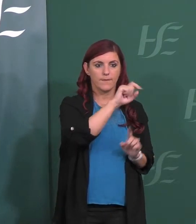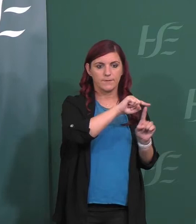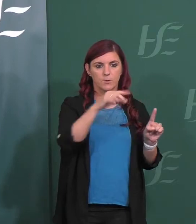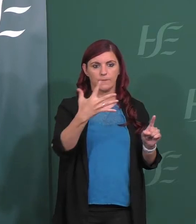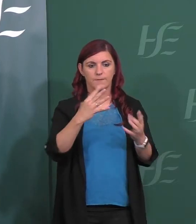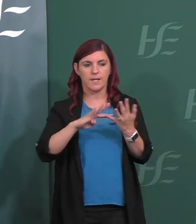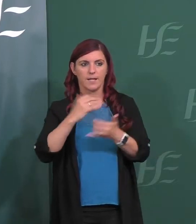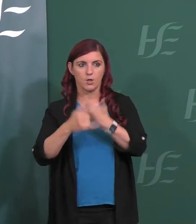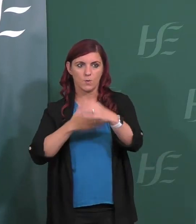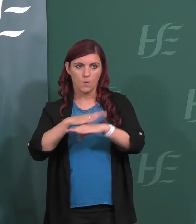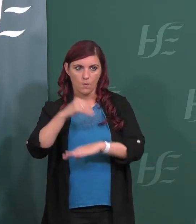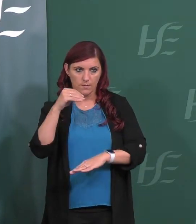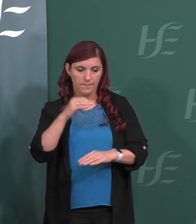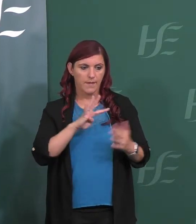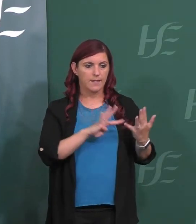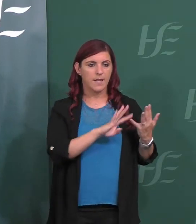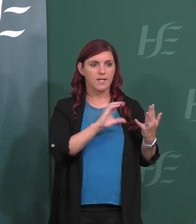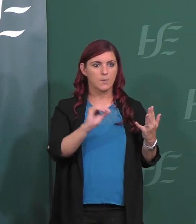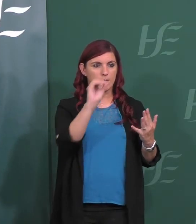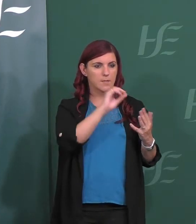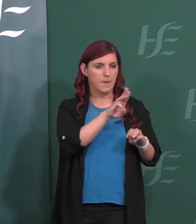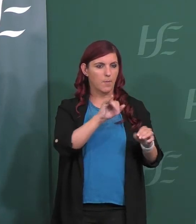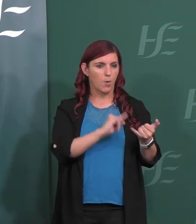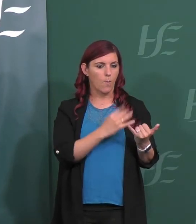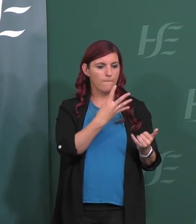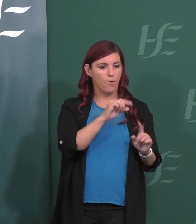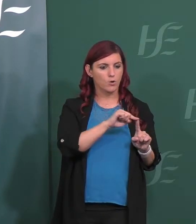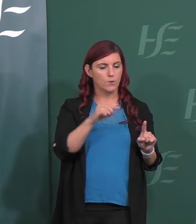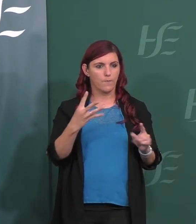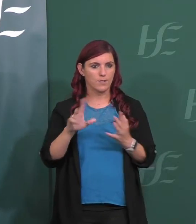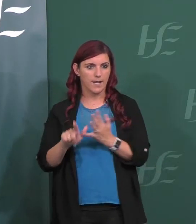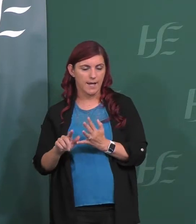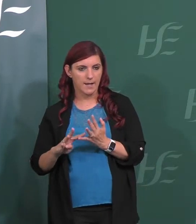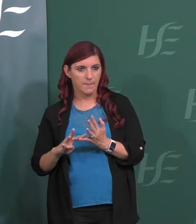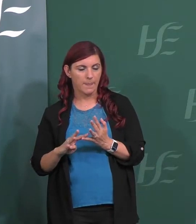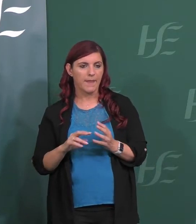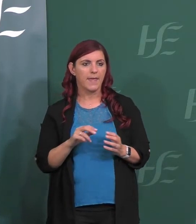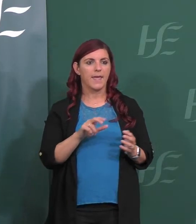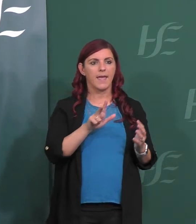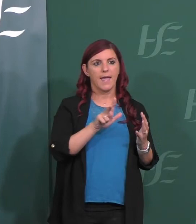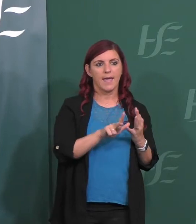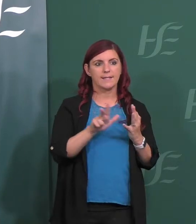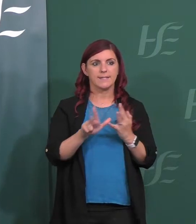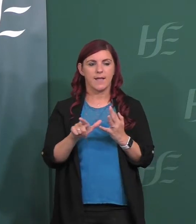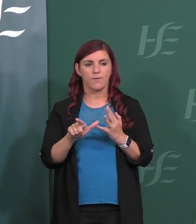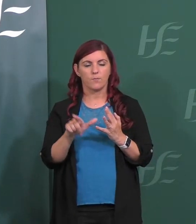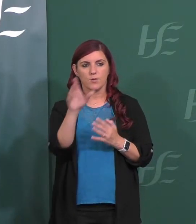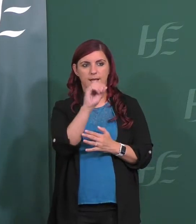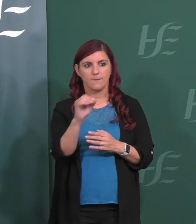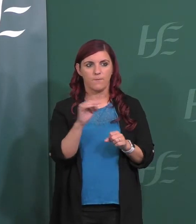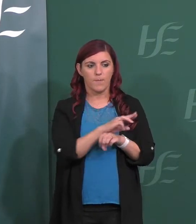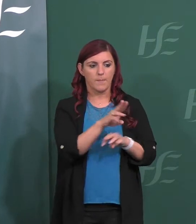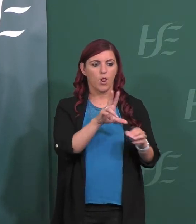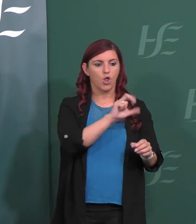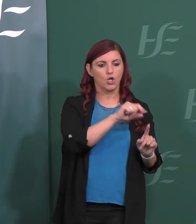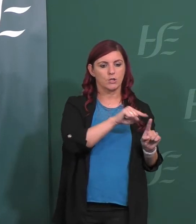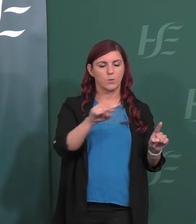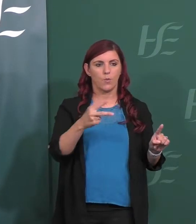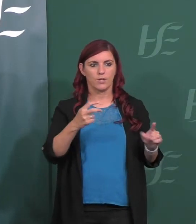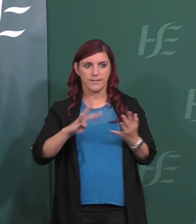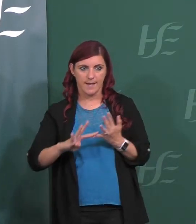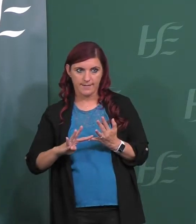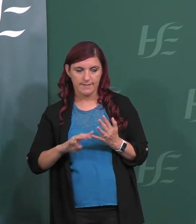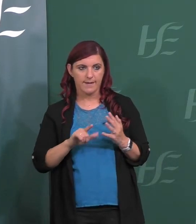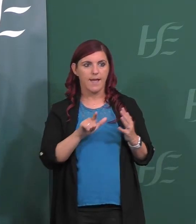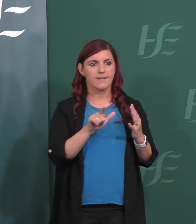59, 90% for those 40 to 49, 87% for those 30 to 39, and 79% for those in the